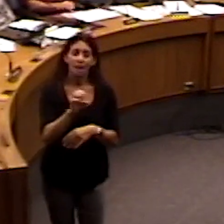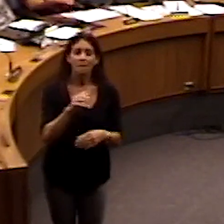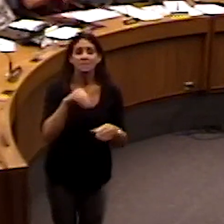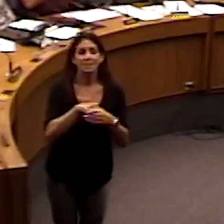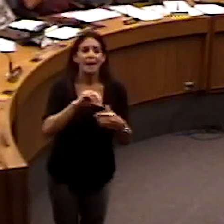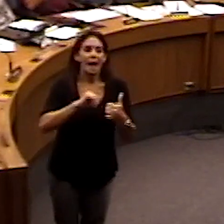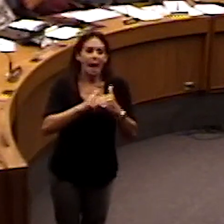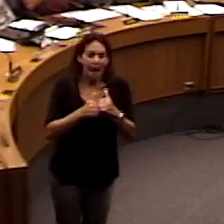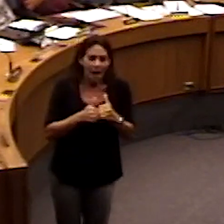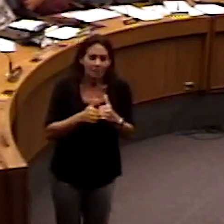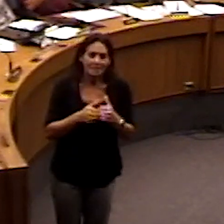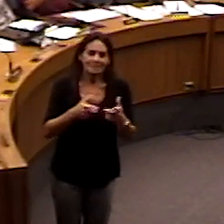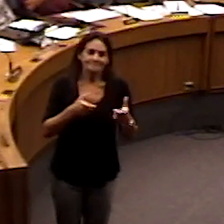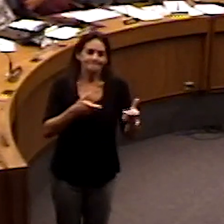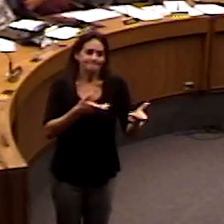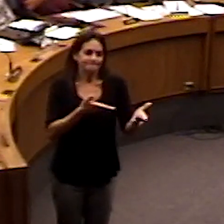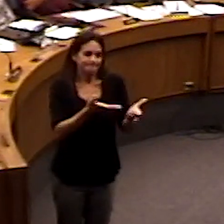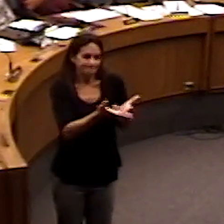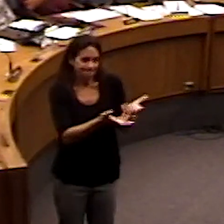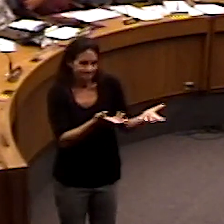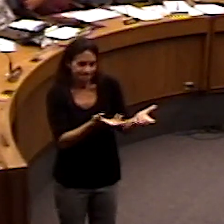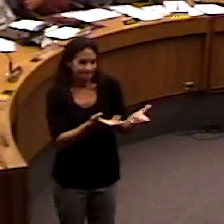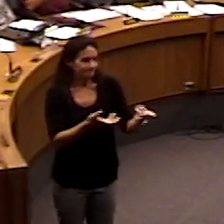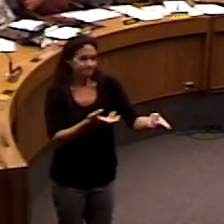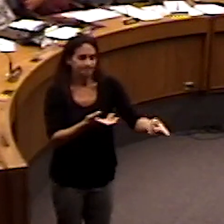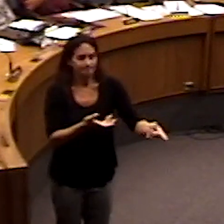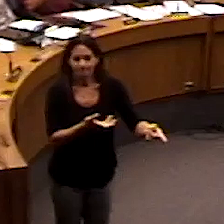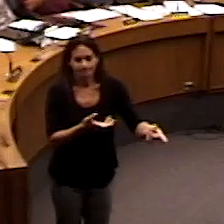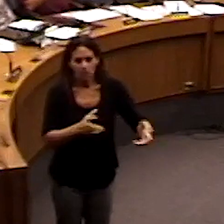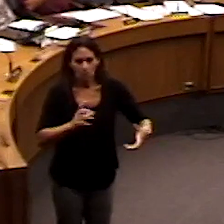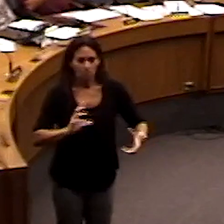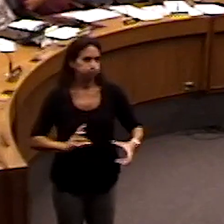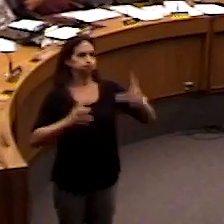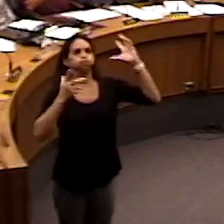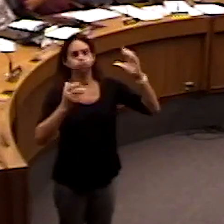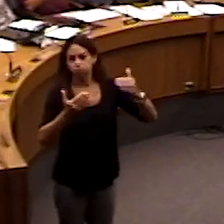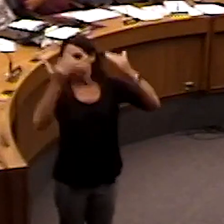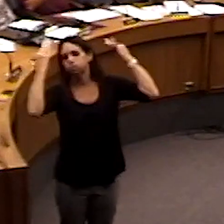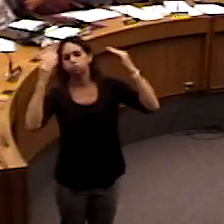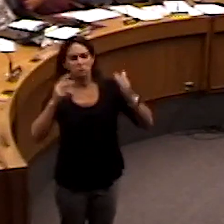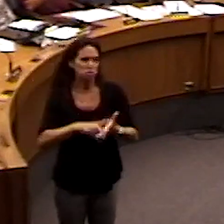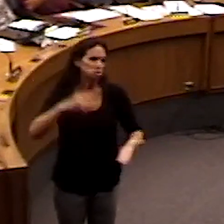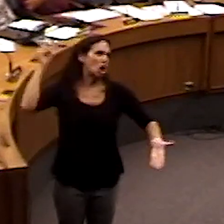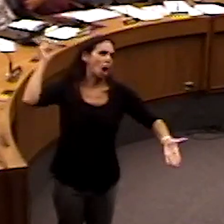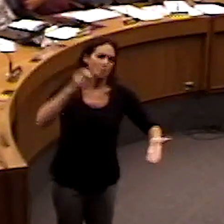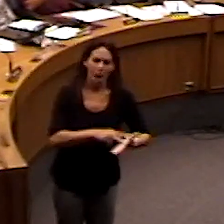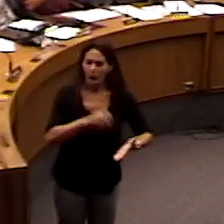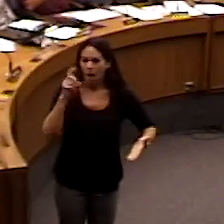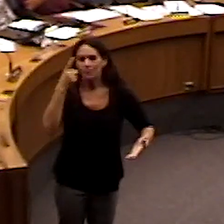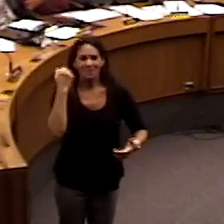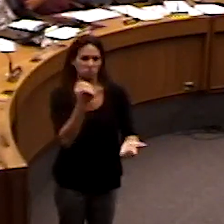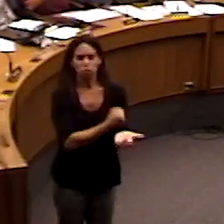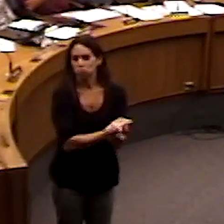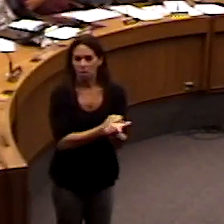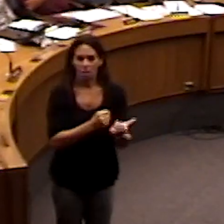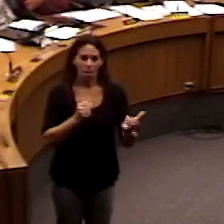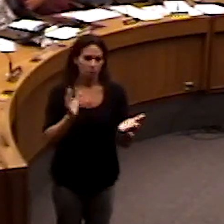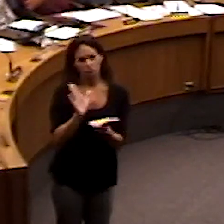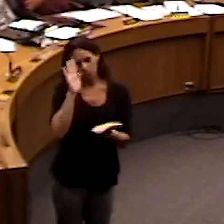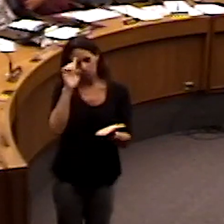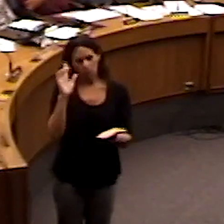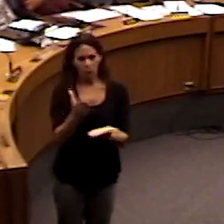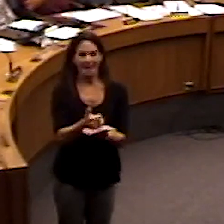their dealing with the person who was completely out of control, jumping on car roofs and running around the parking